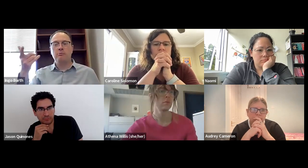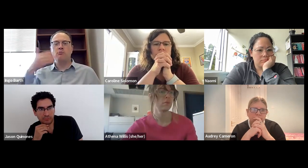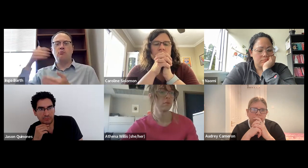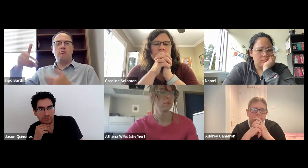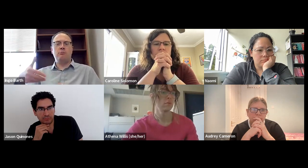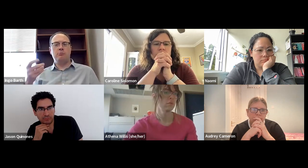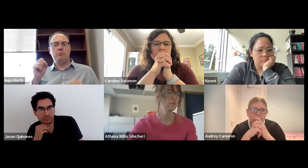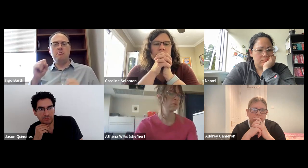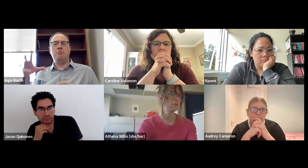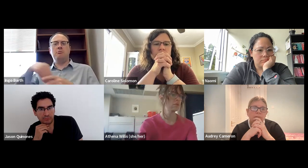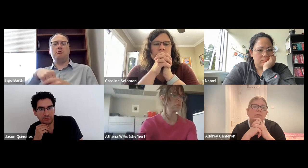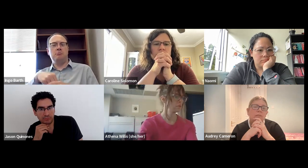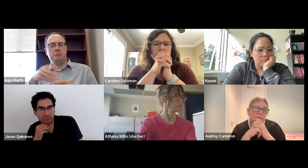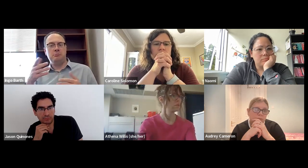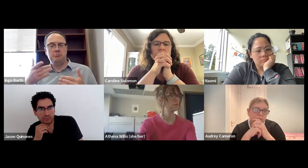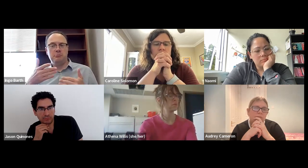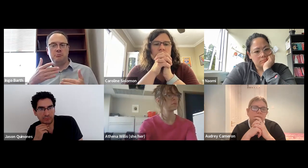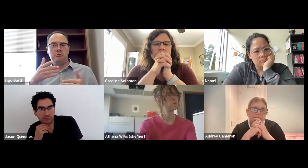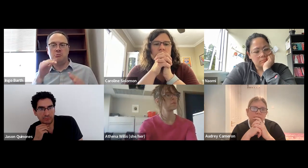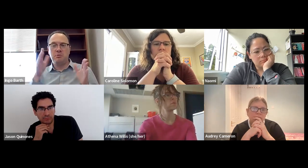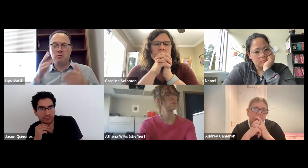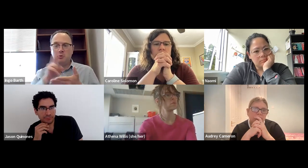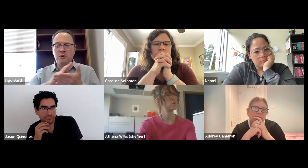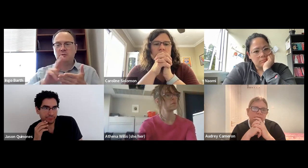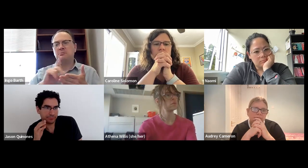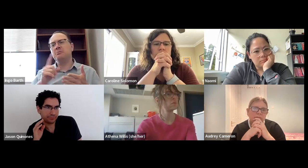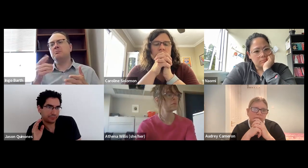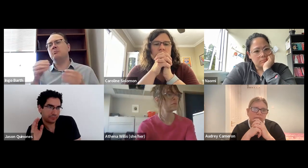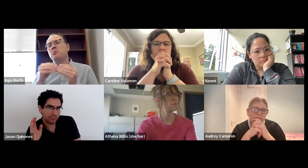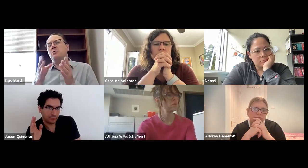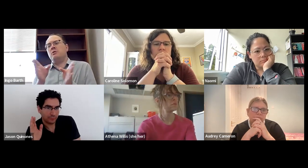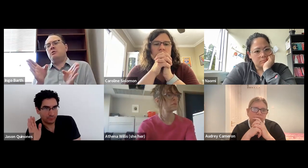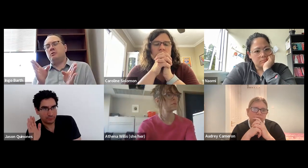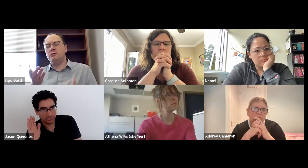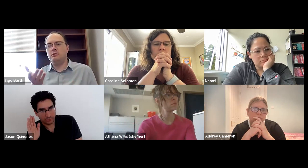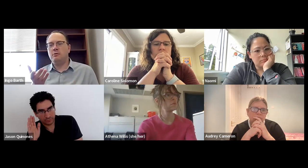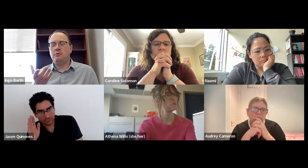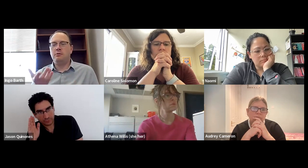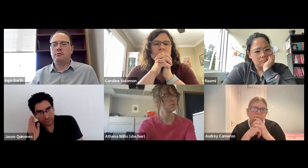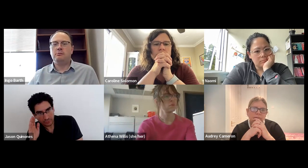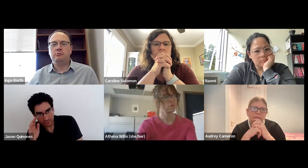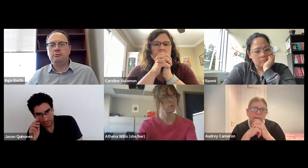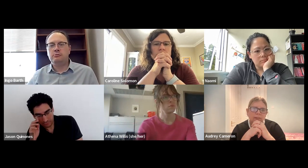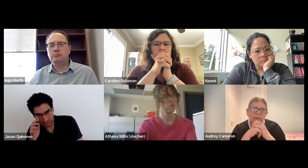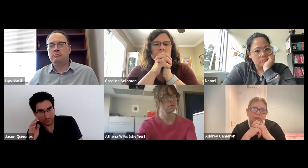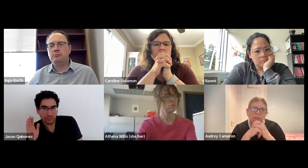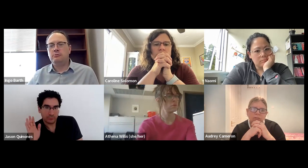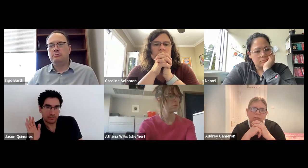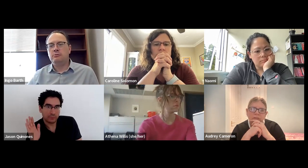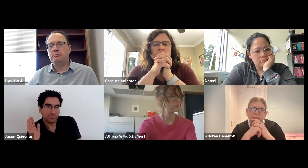Any sort of science that are related to those fields, those could be involved too. And that could be something that's more specific and niche-based, or something